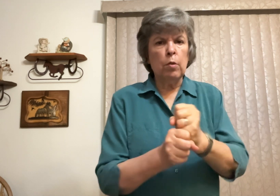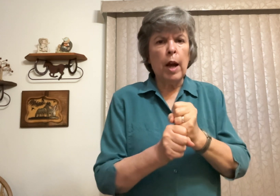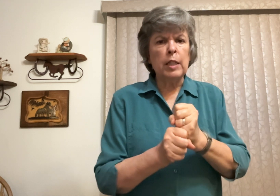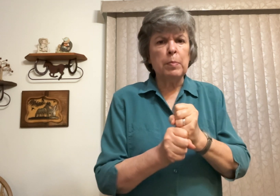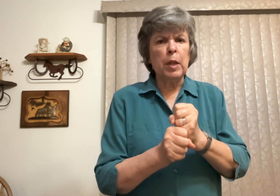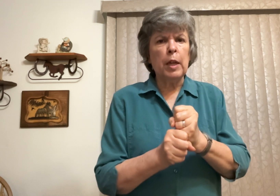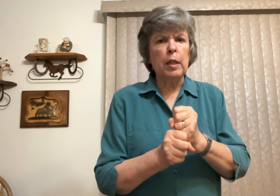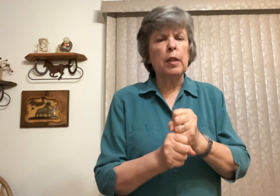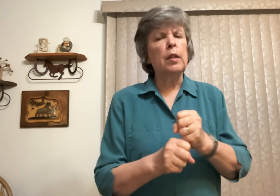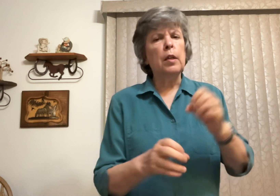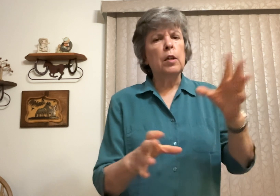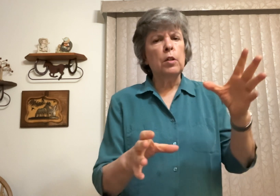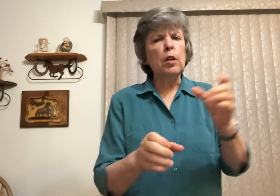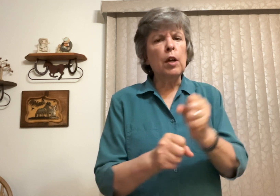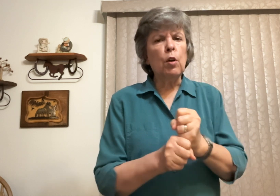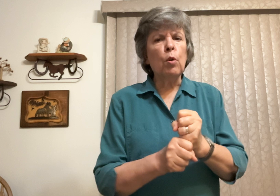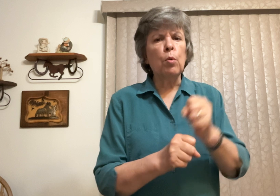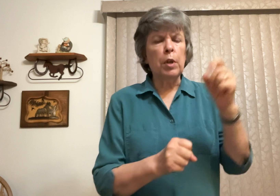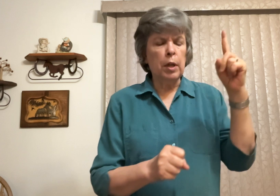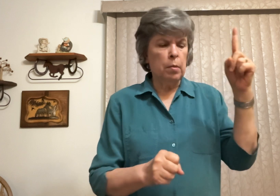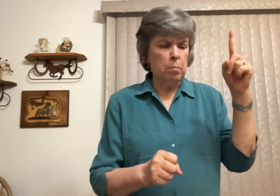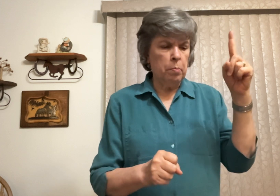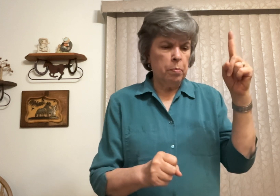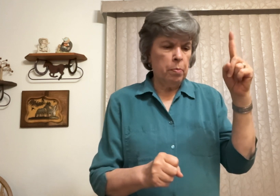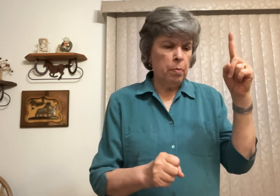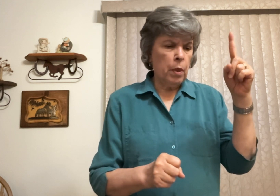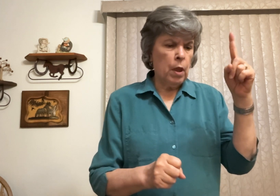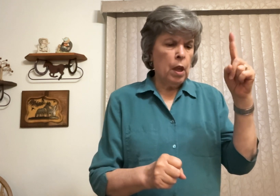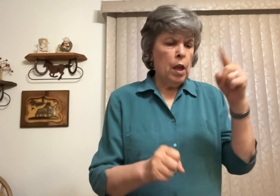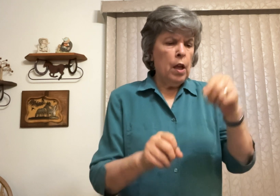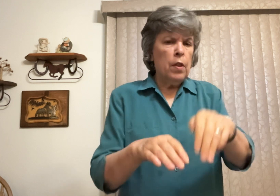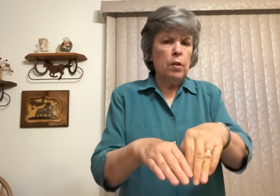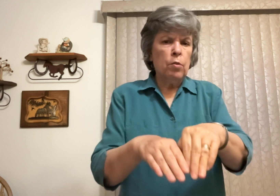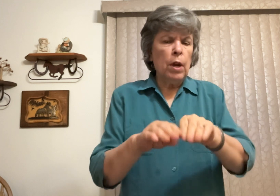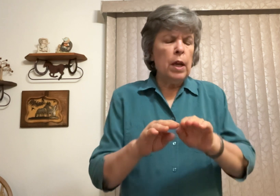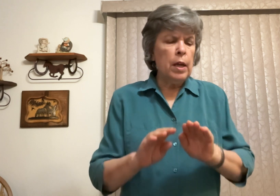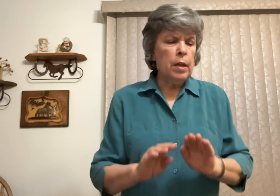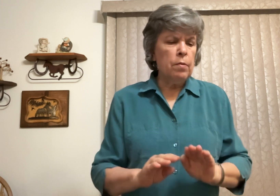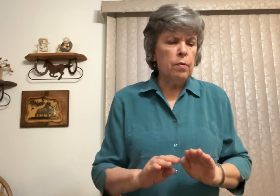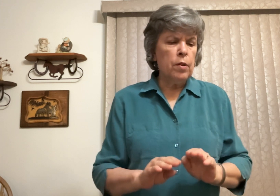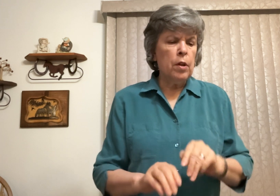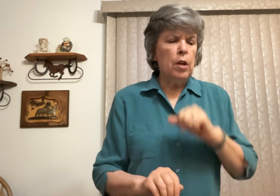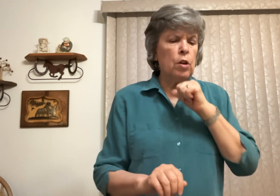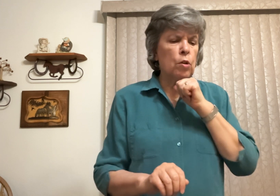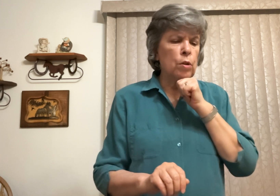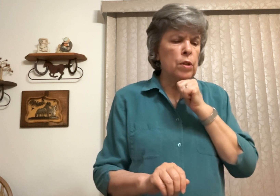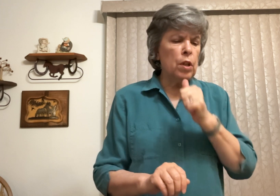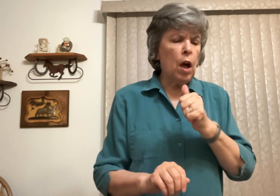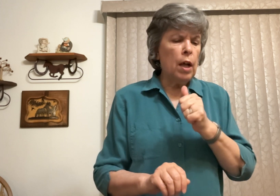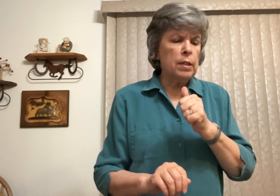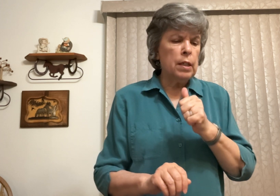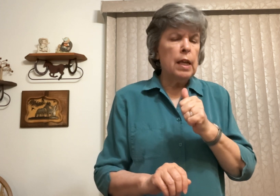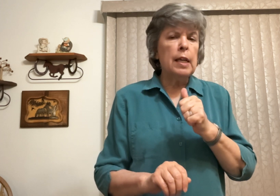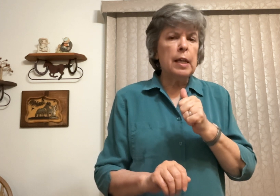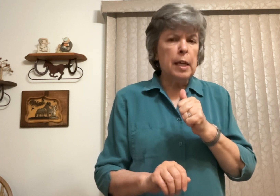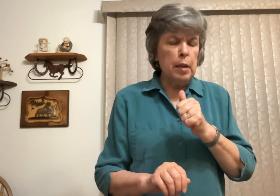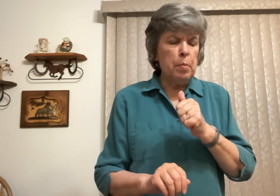grasp tightly. Could not hold him. The grave could not keep